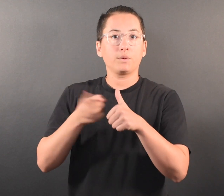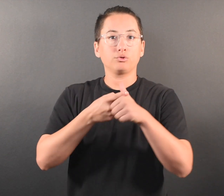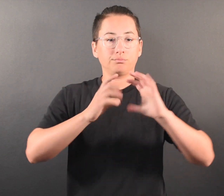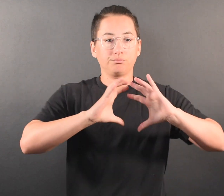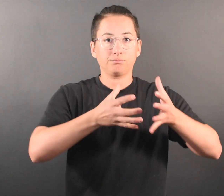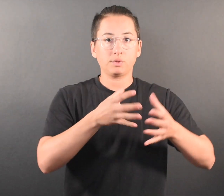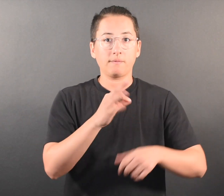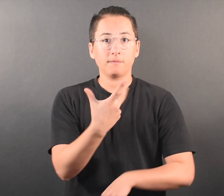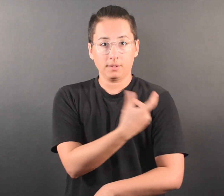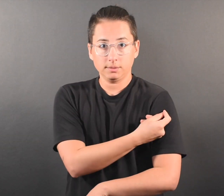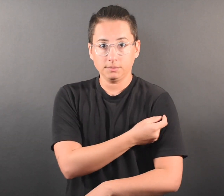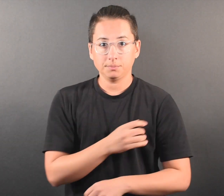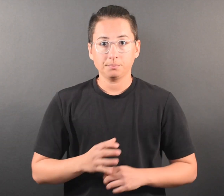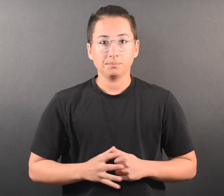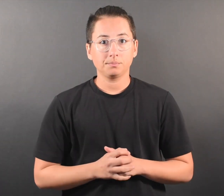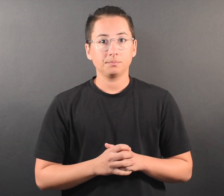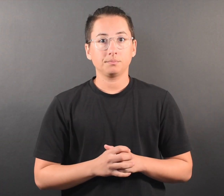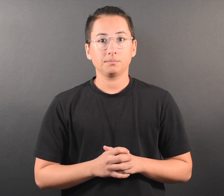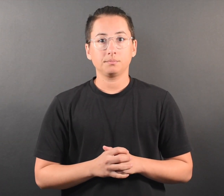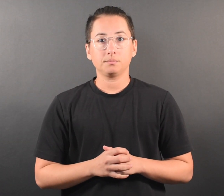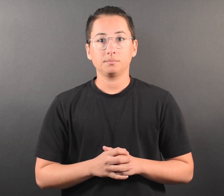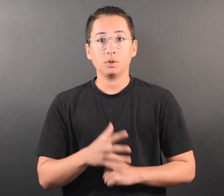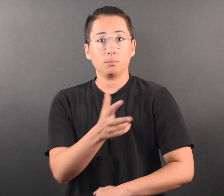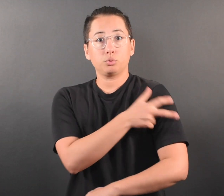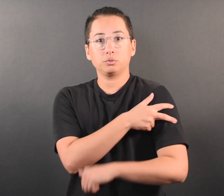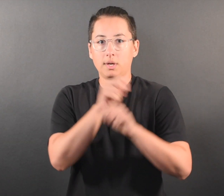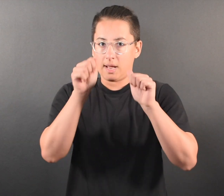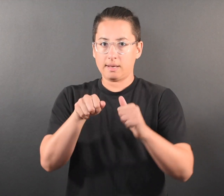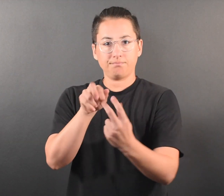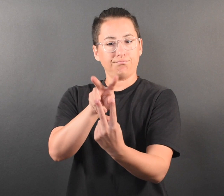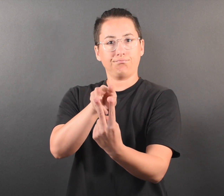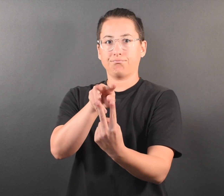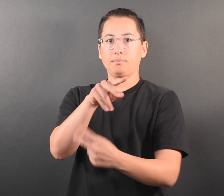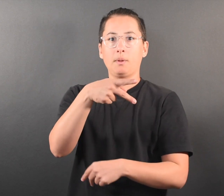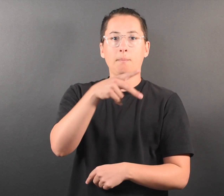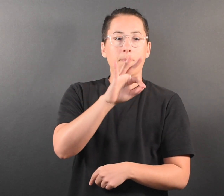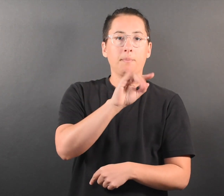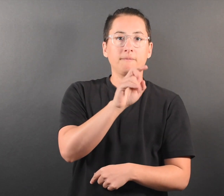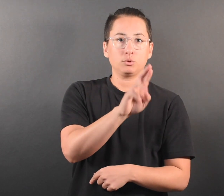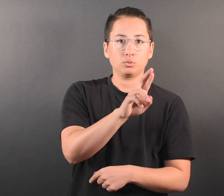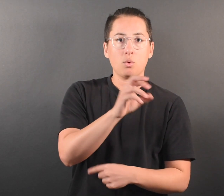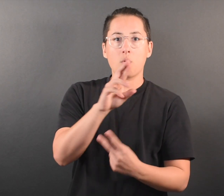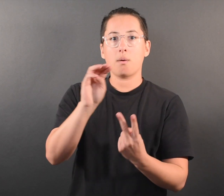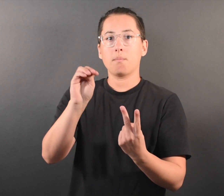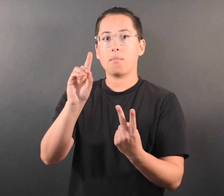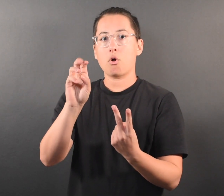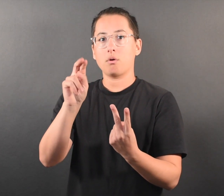of vaccine. The booster can be Pfizer or Moderna.